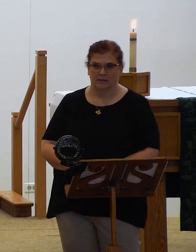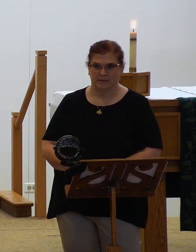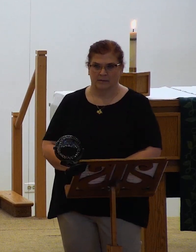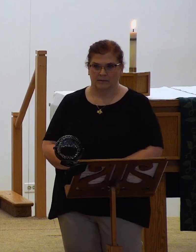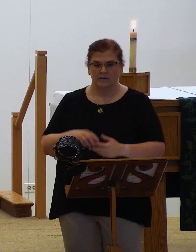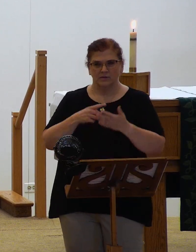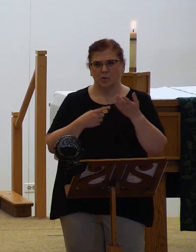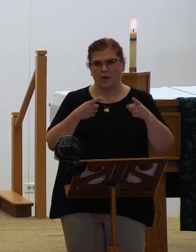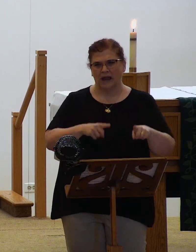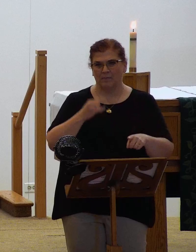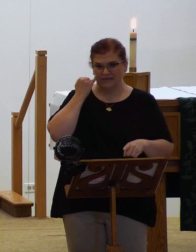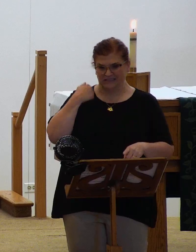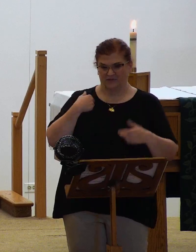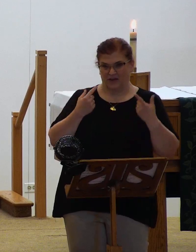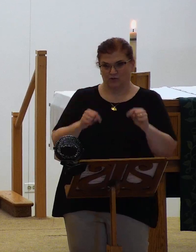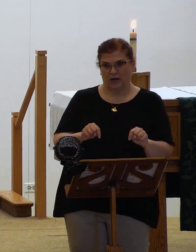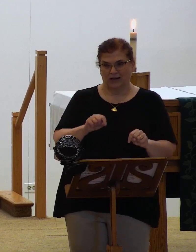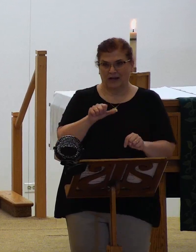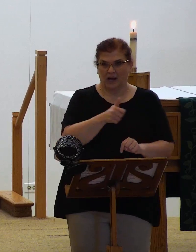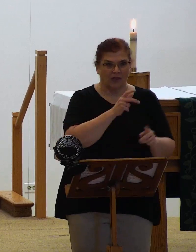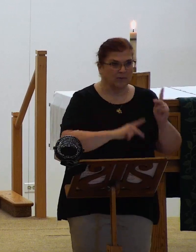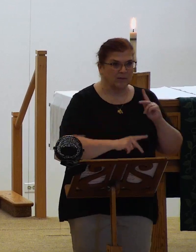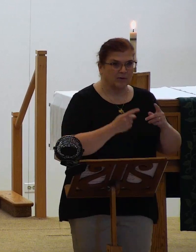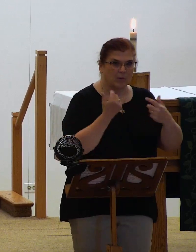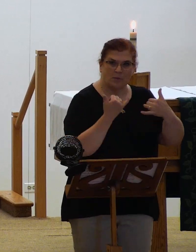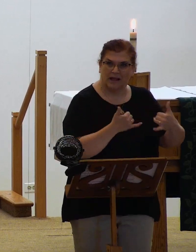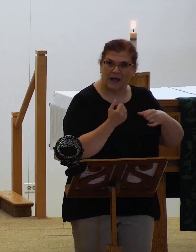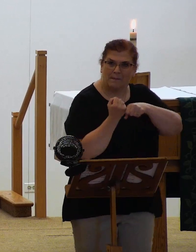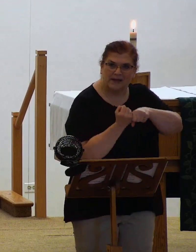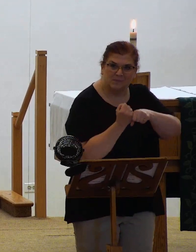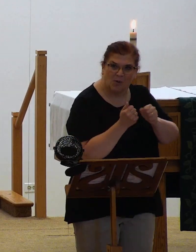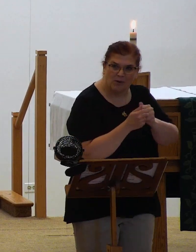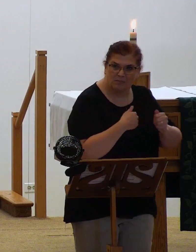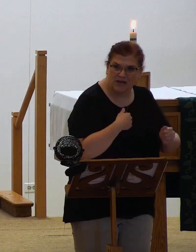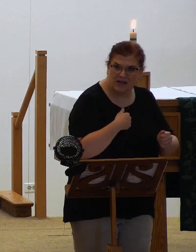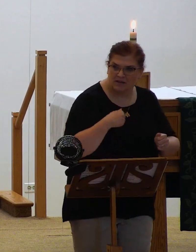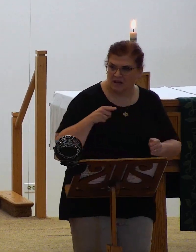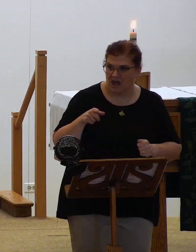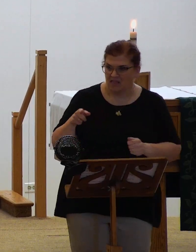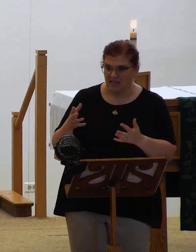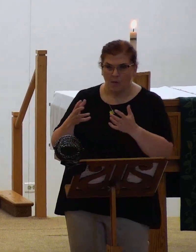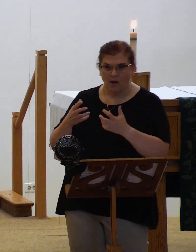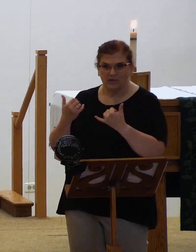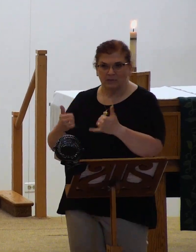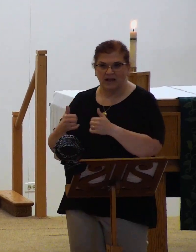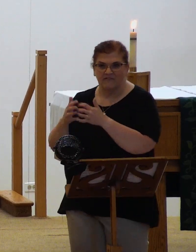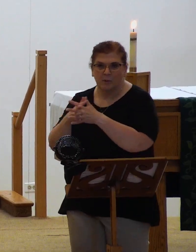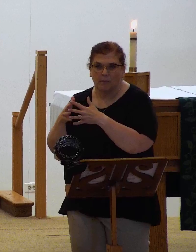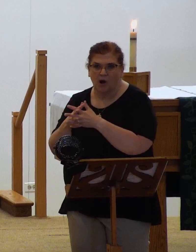what happens if I try to get others to play baseball with me and they want to play football instead?